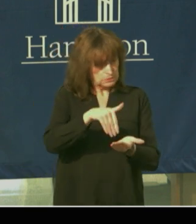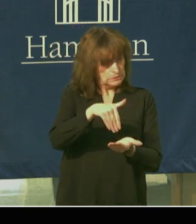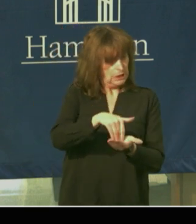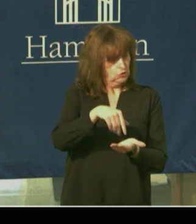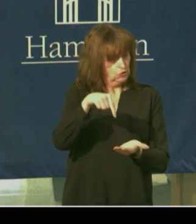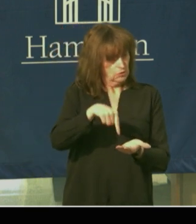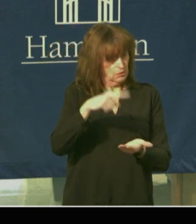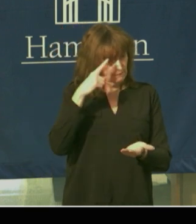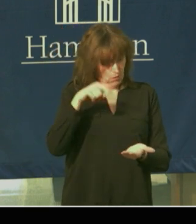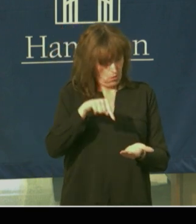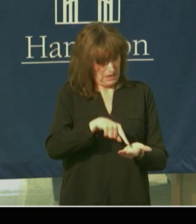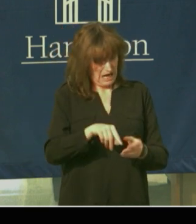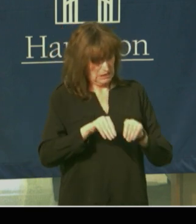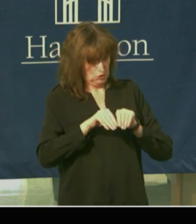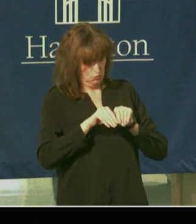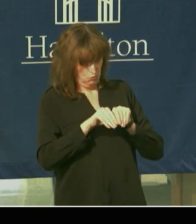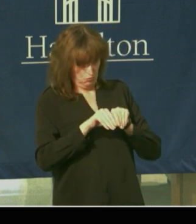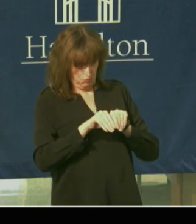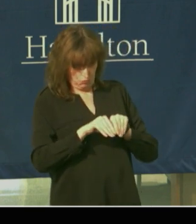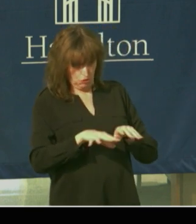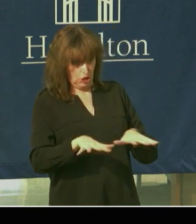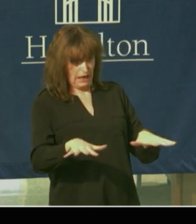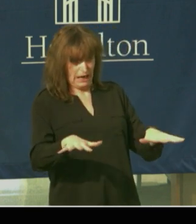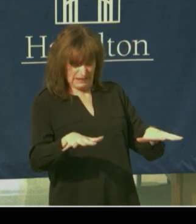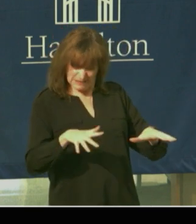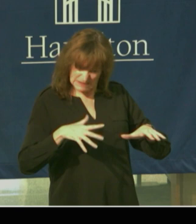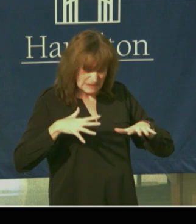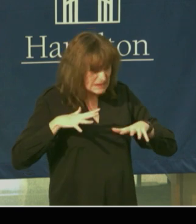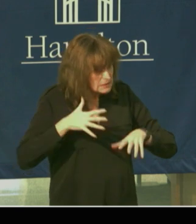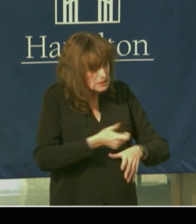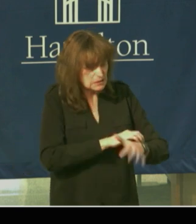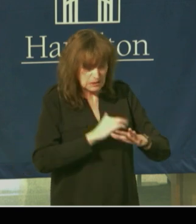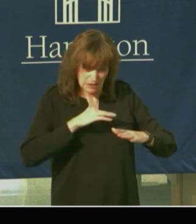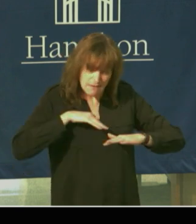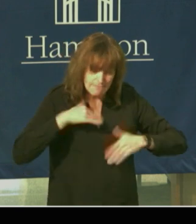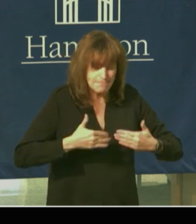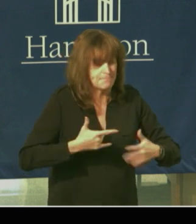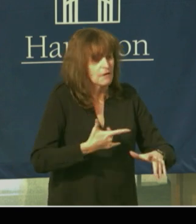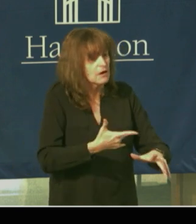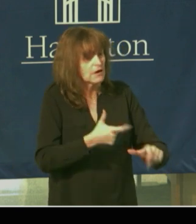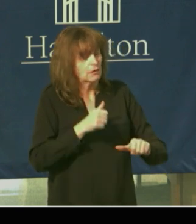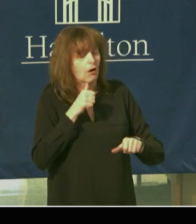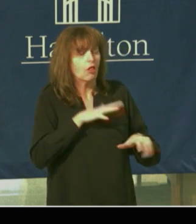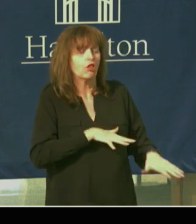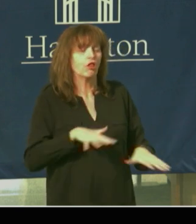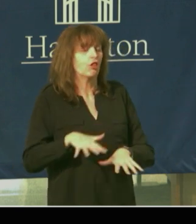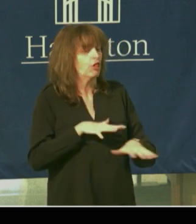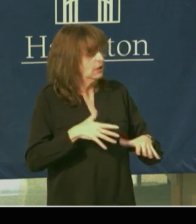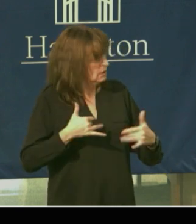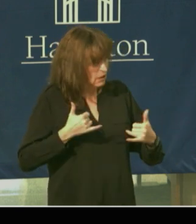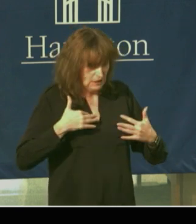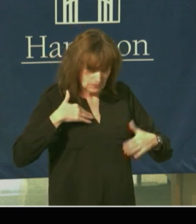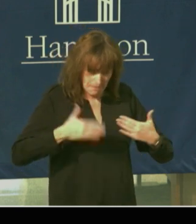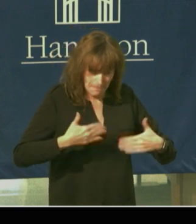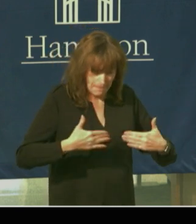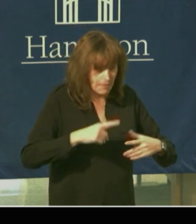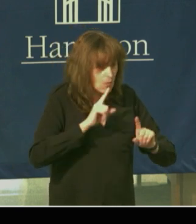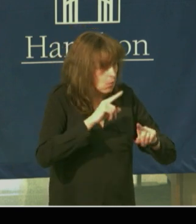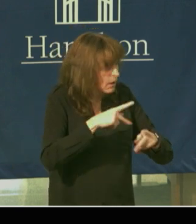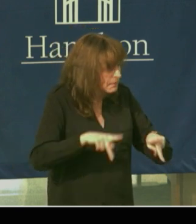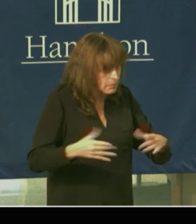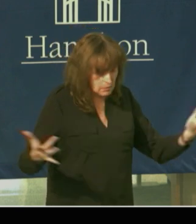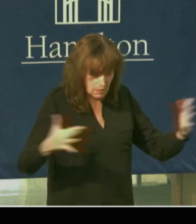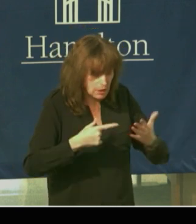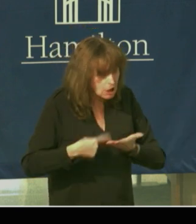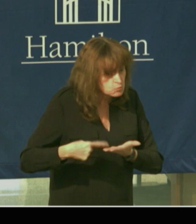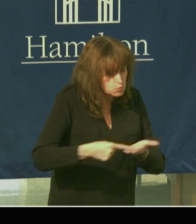is of the essence. And Emergency Operations Centers are set up to bring the right people together quickly, to make the right decisions quickly, so